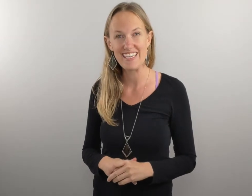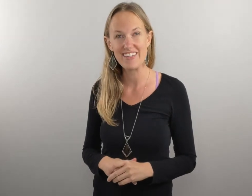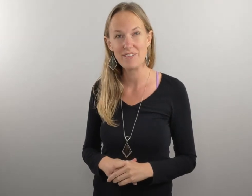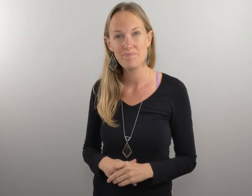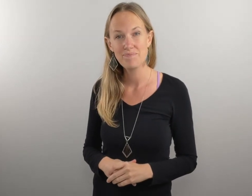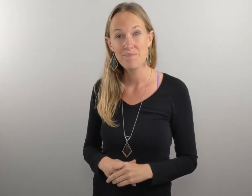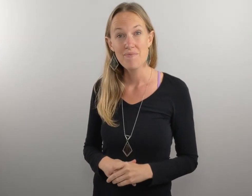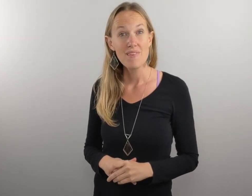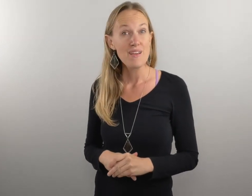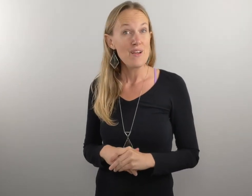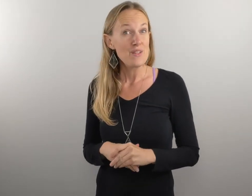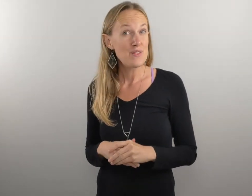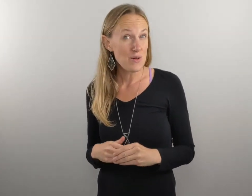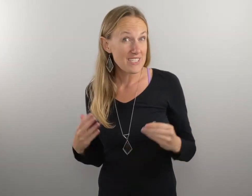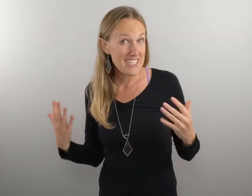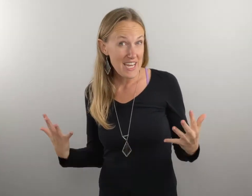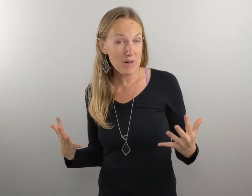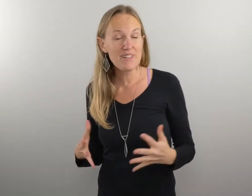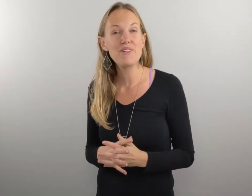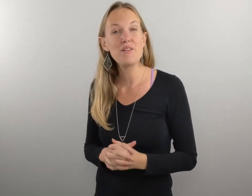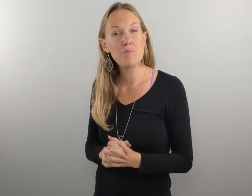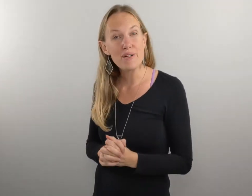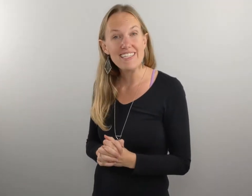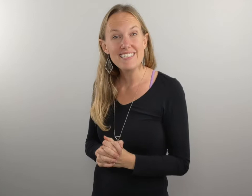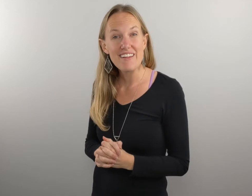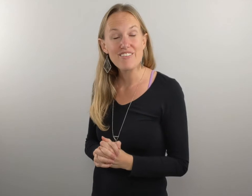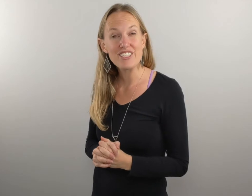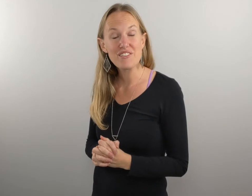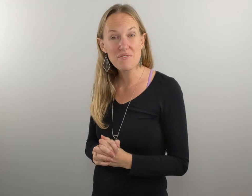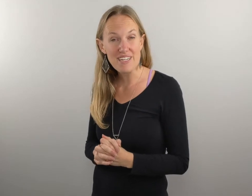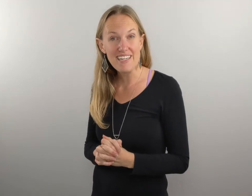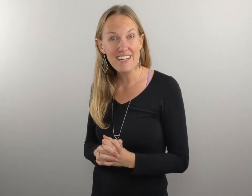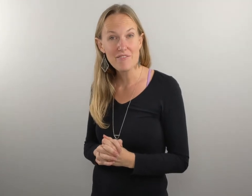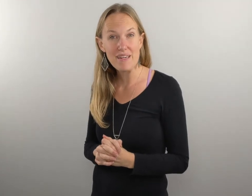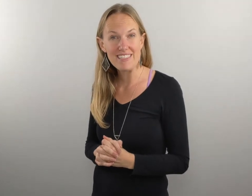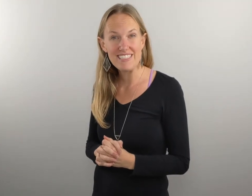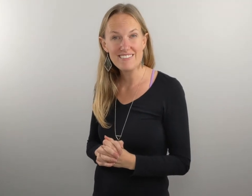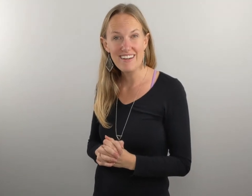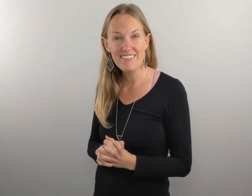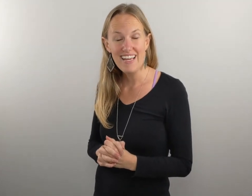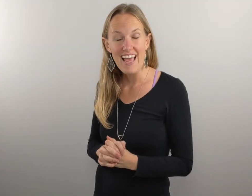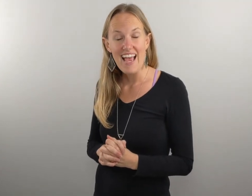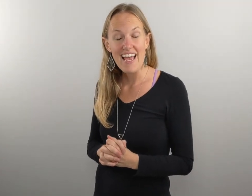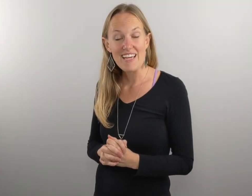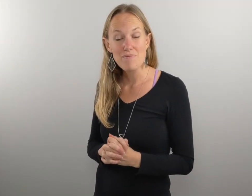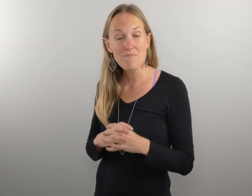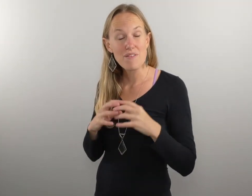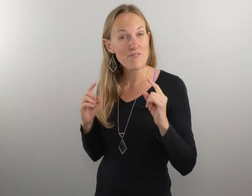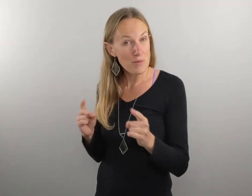Savior. So today we're going to learn the bridge and verse 3 of Mary Did You Know? And before we get